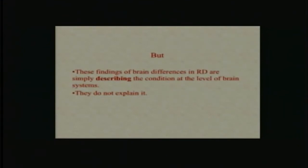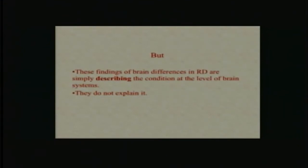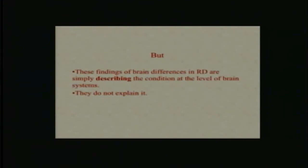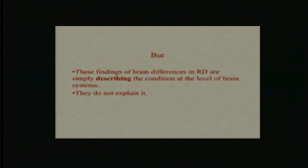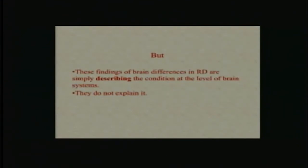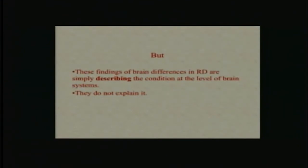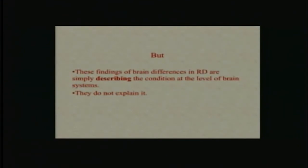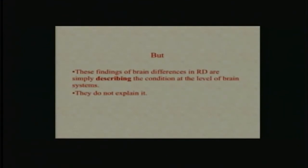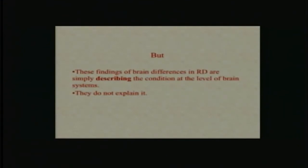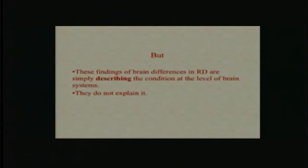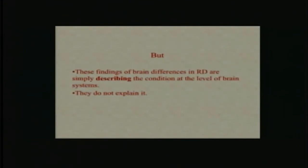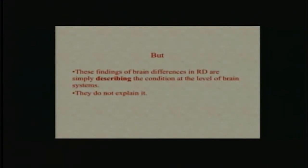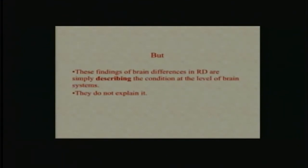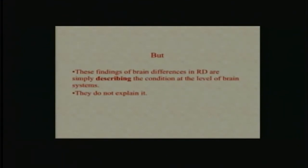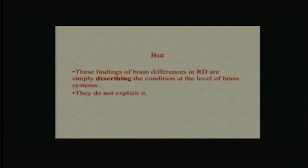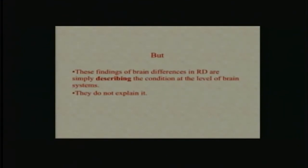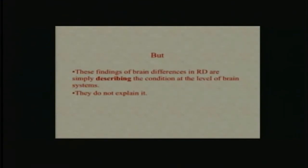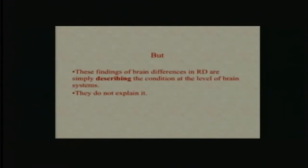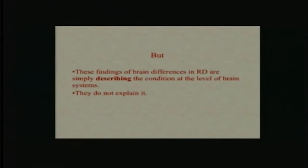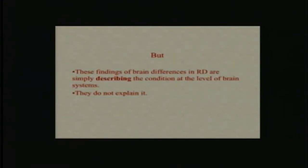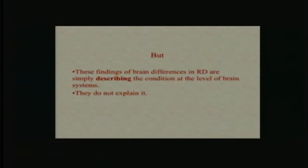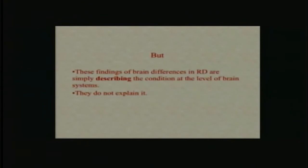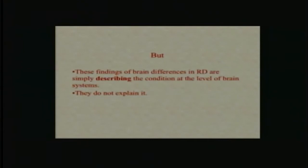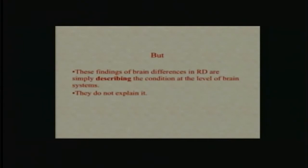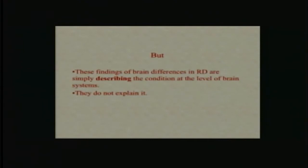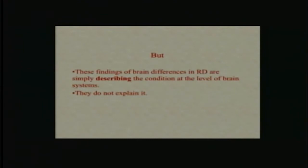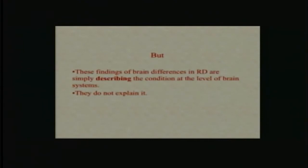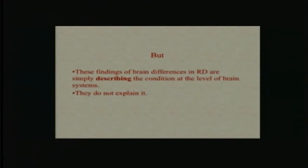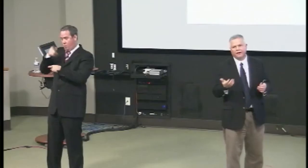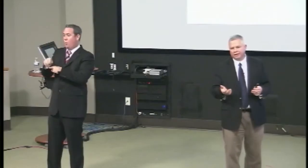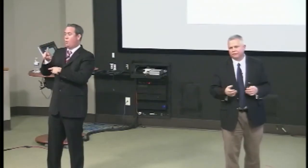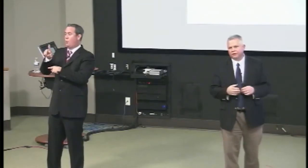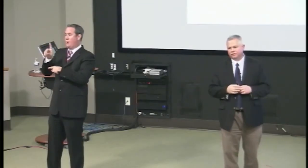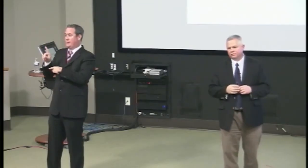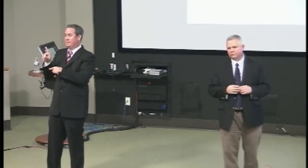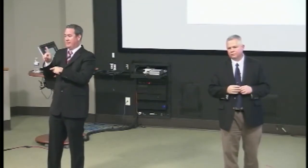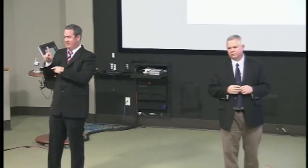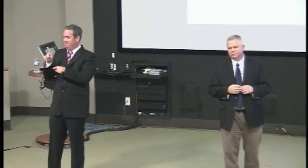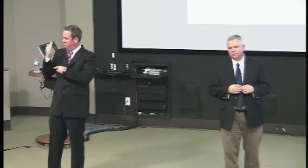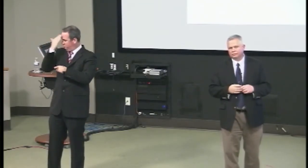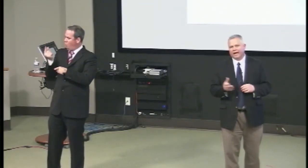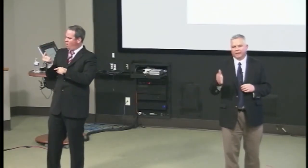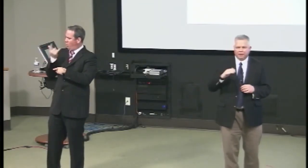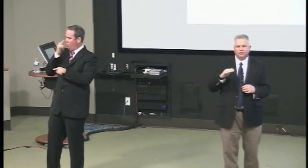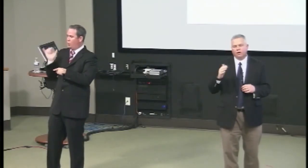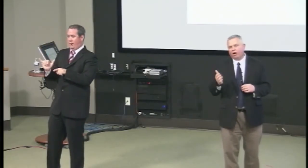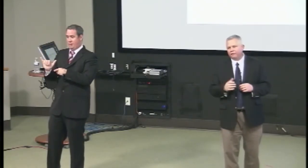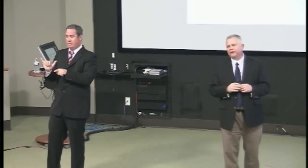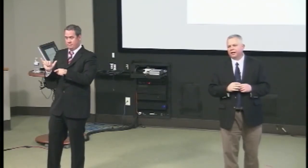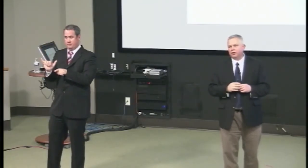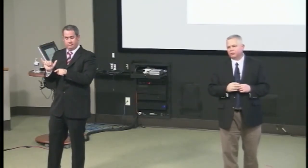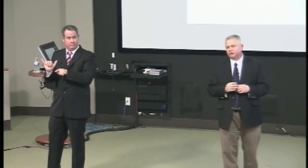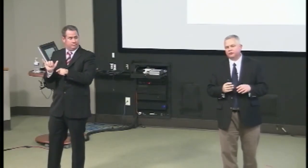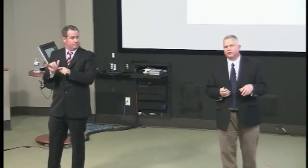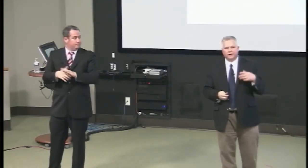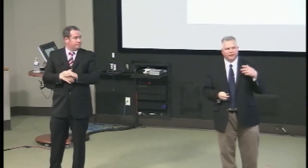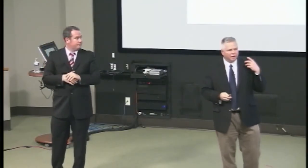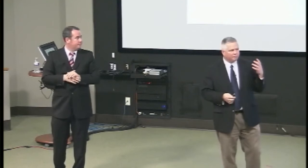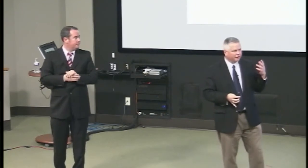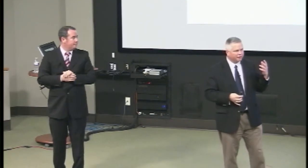slow, labored, and error-prone word recognition is a defining feature. And it is often and